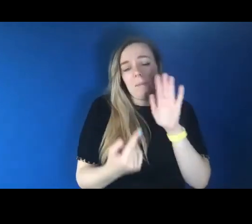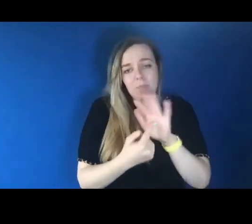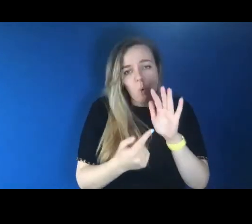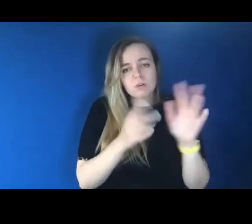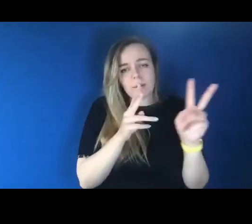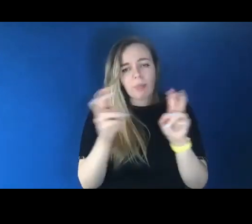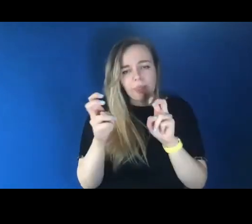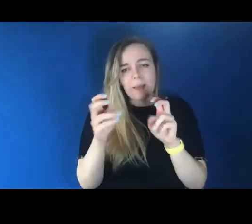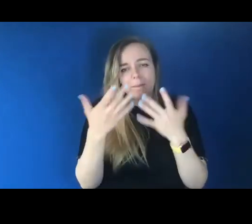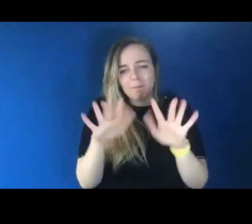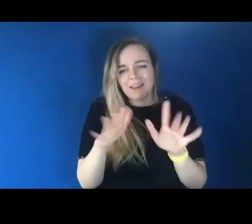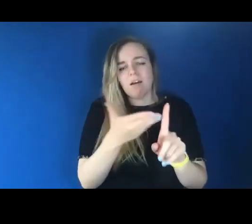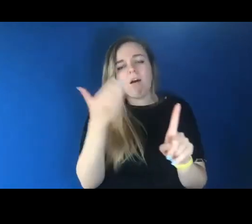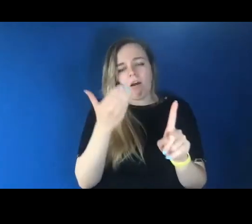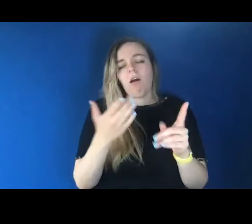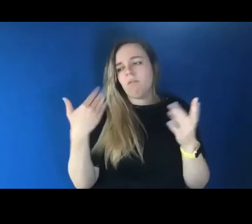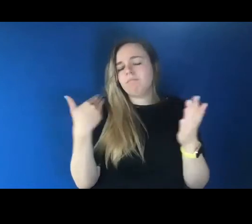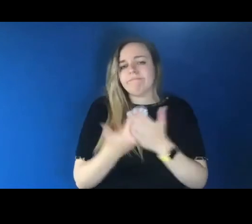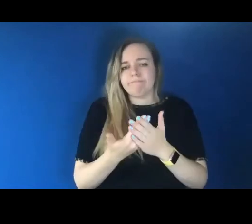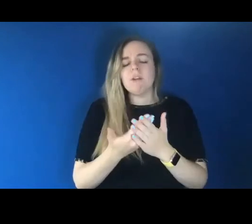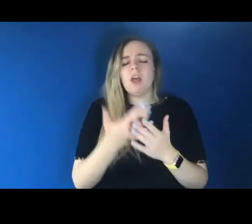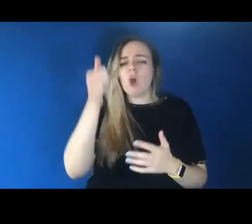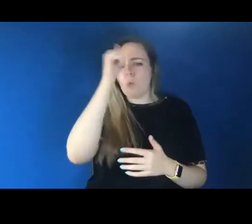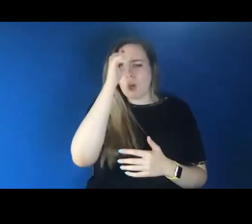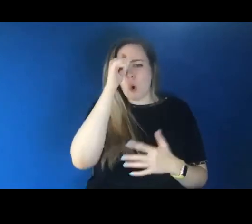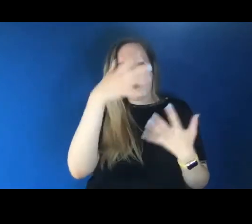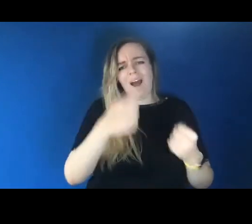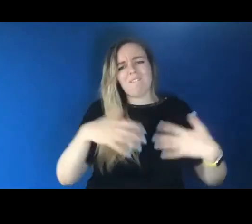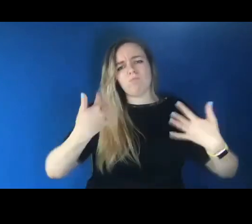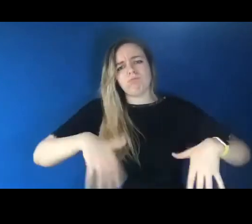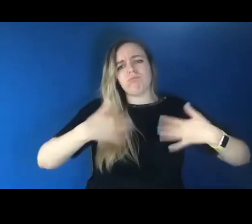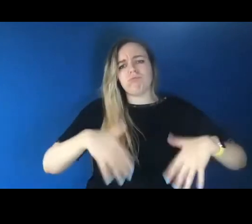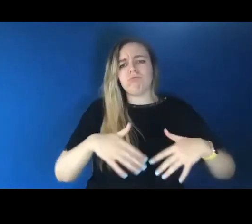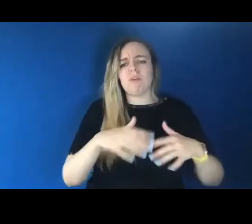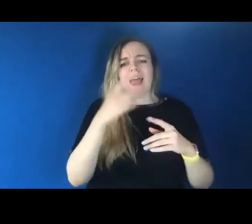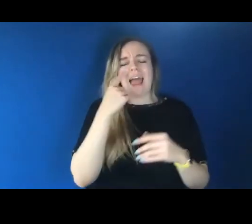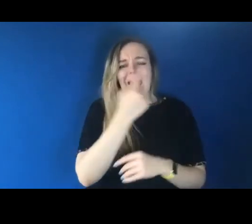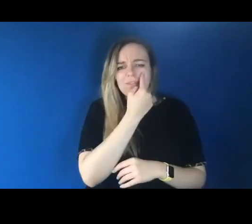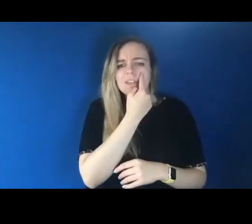come out of the last year. And we know that there's this huge body of evidence